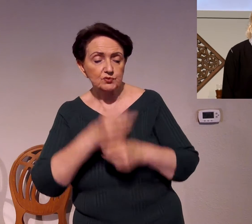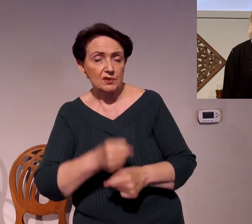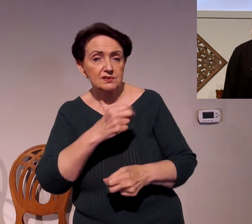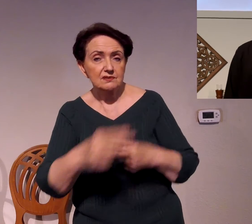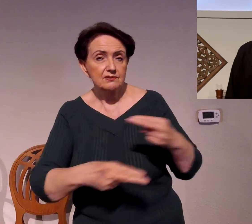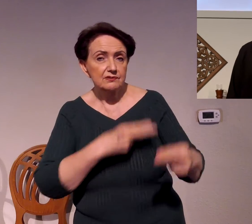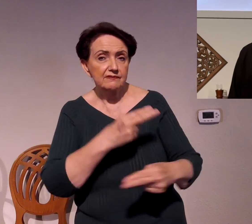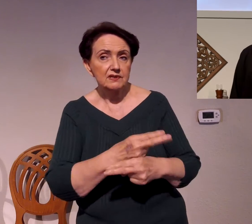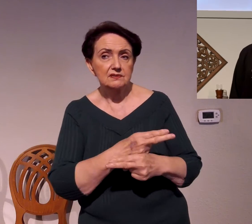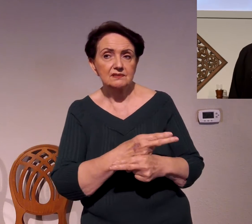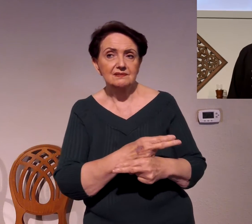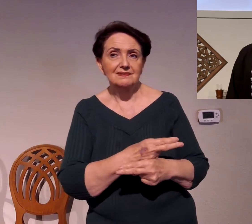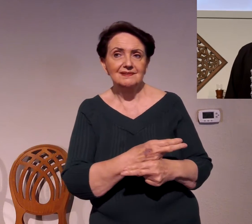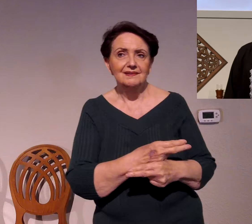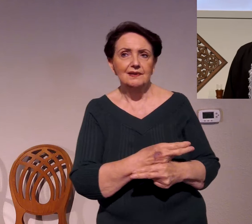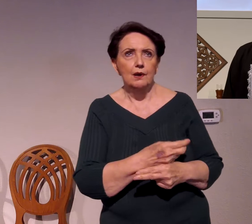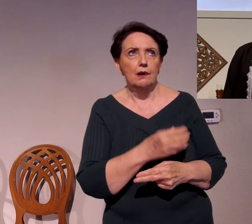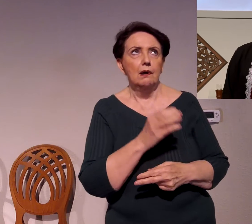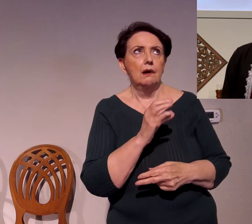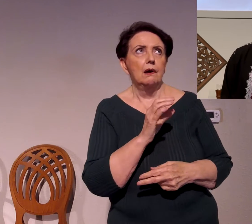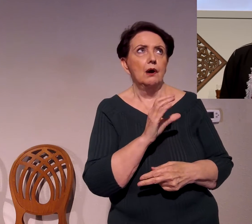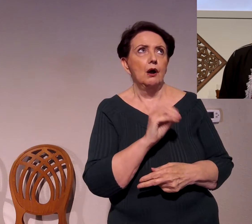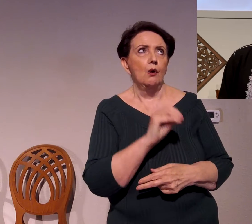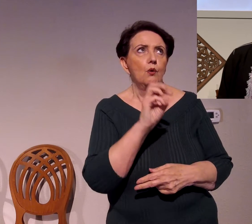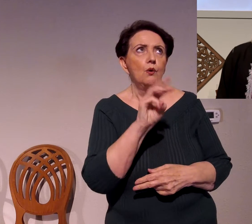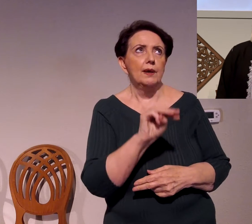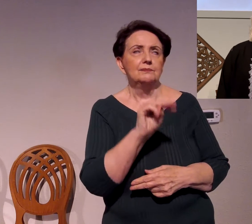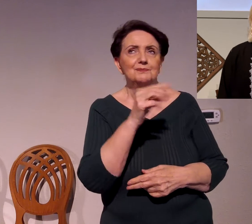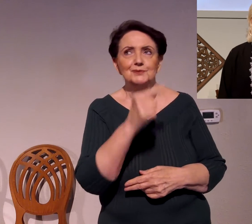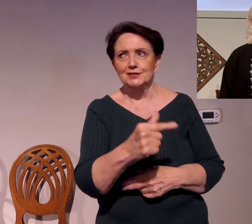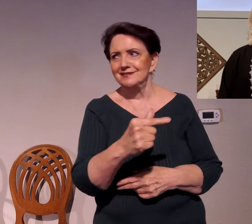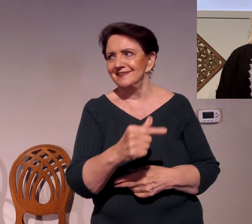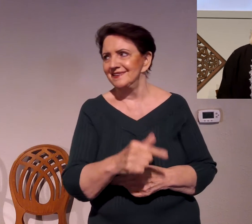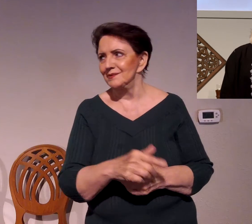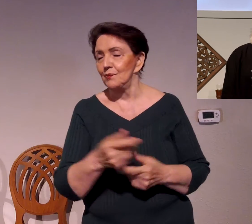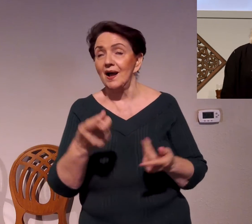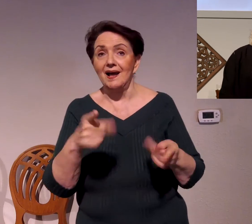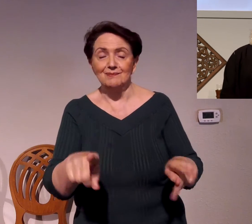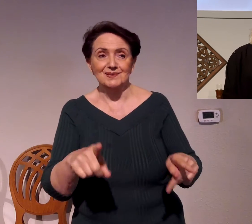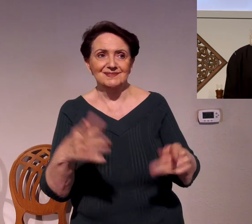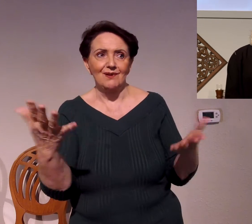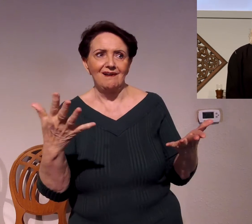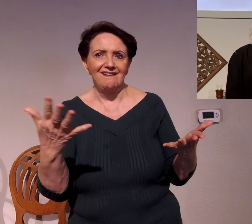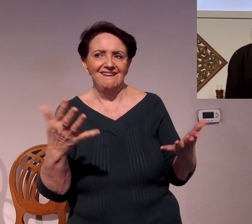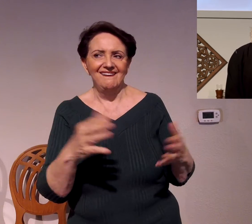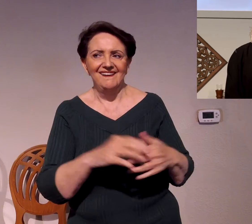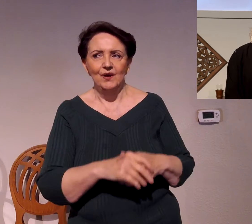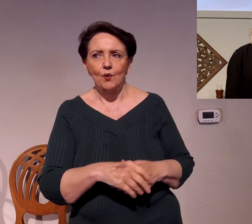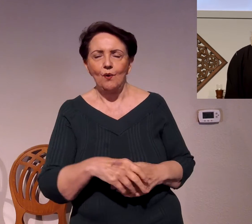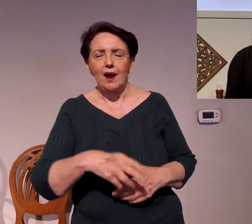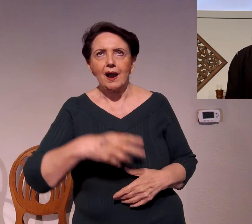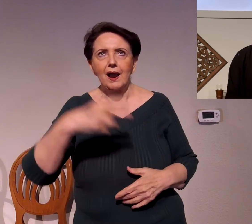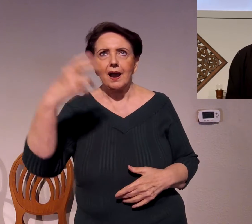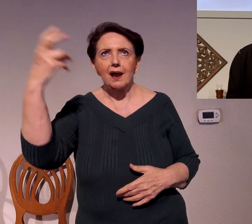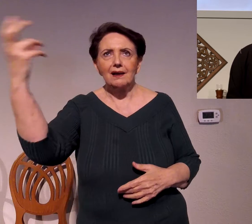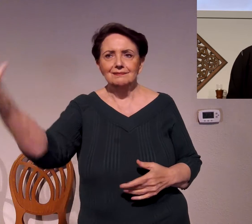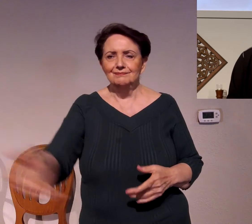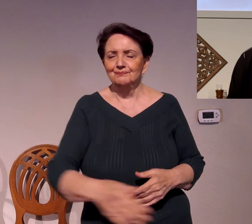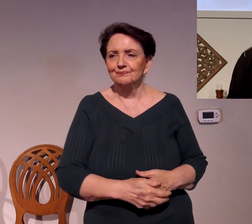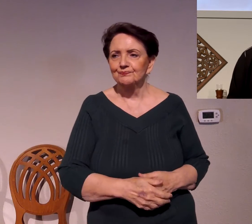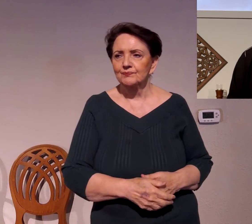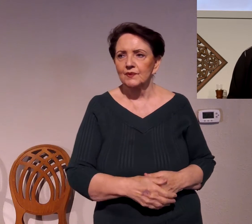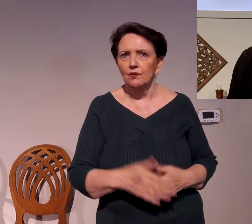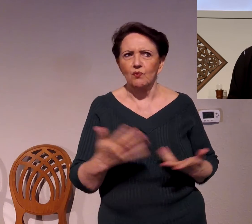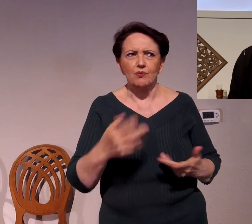And then, oh my God, what happens? Ah! What were